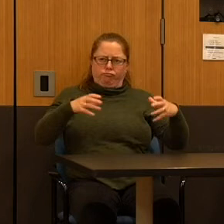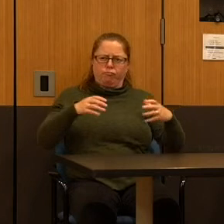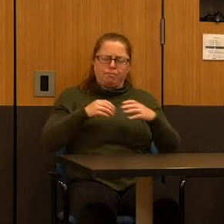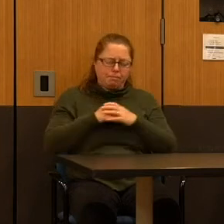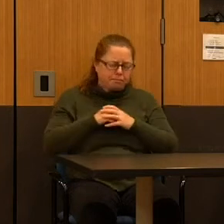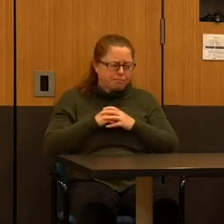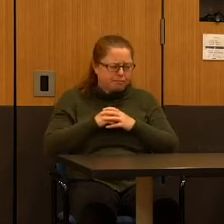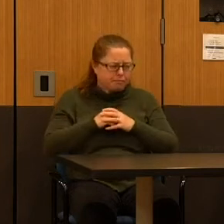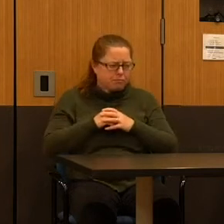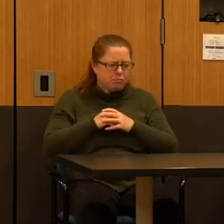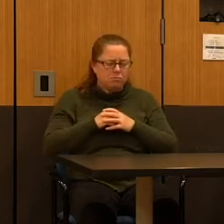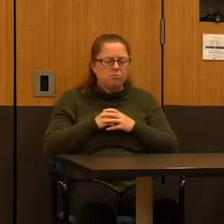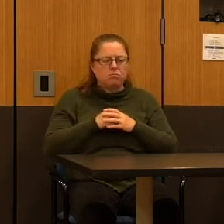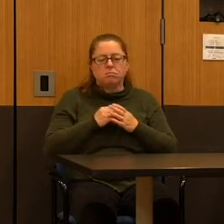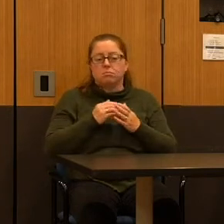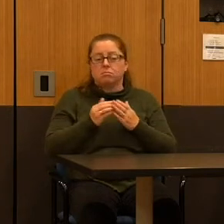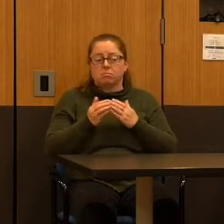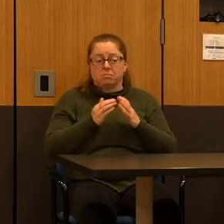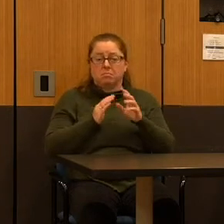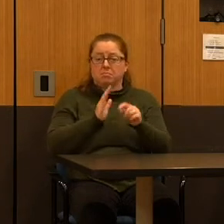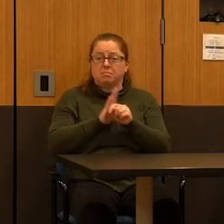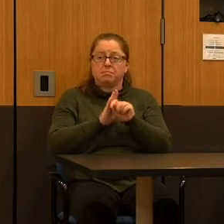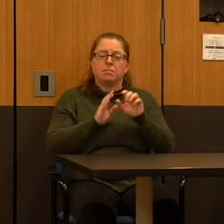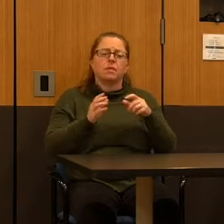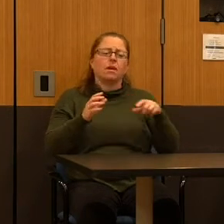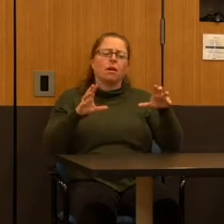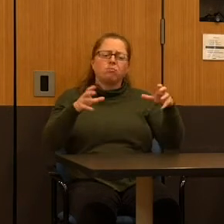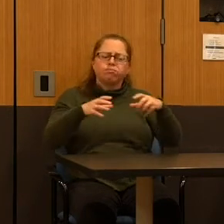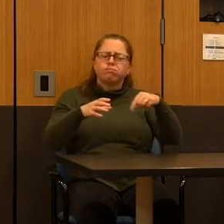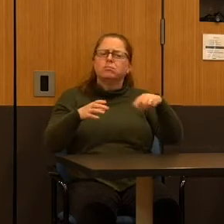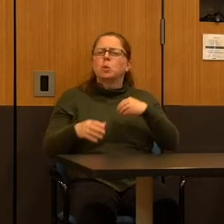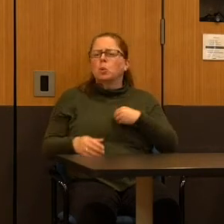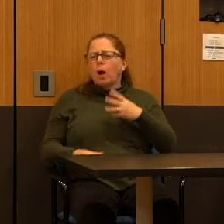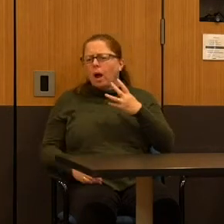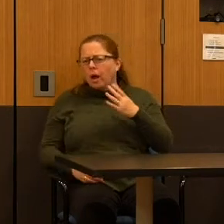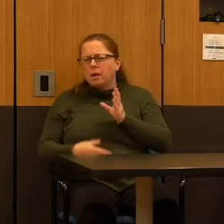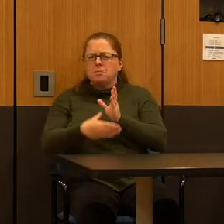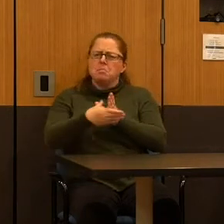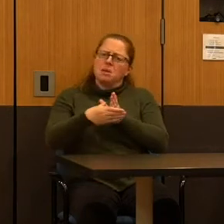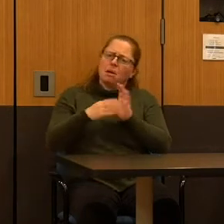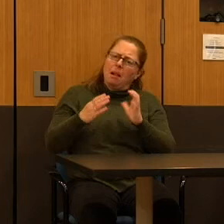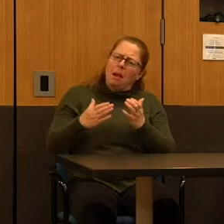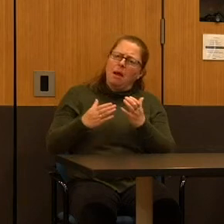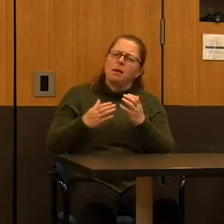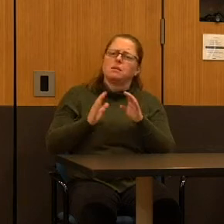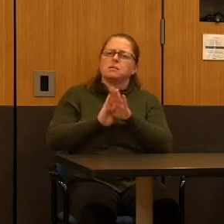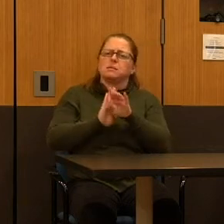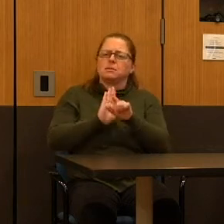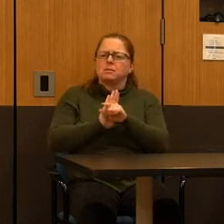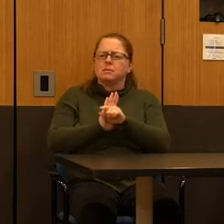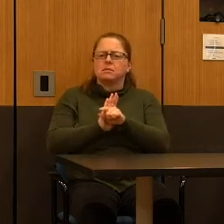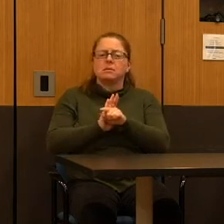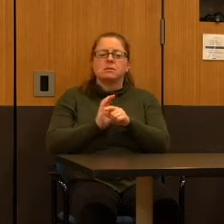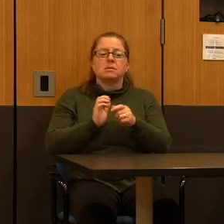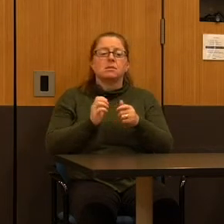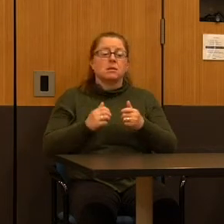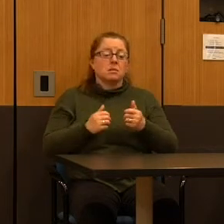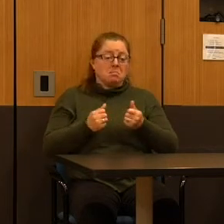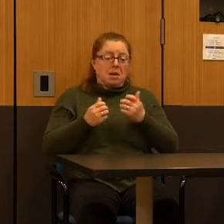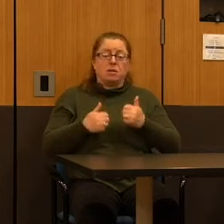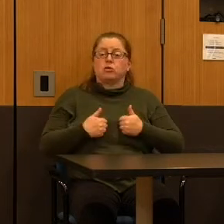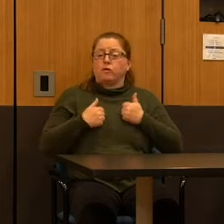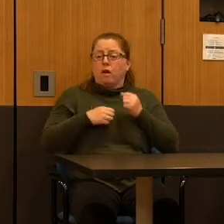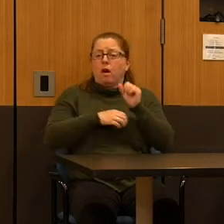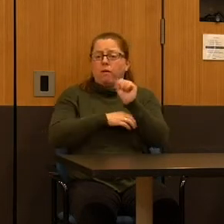These folks who, for the most part, were white, were from sort of middle-class backgrounds. Many of them were survivors of polio.